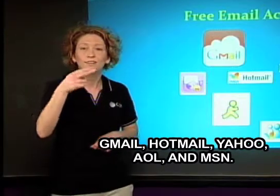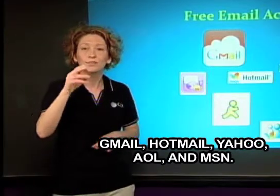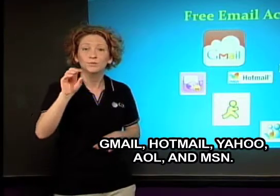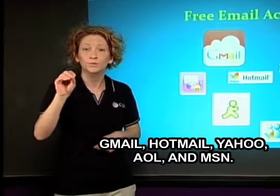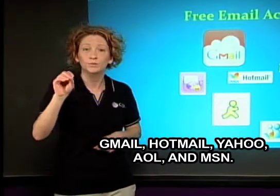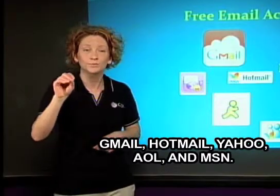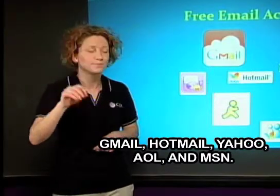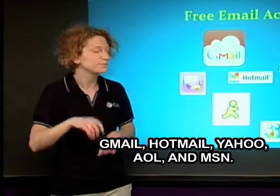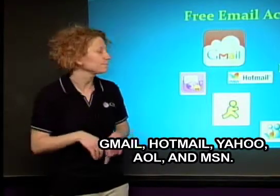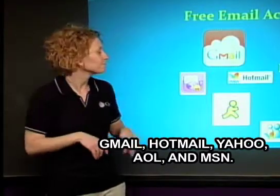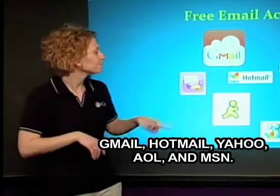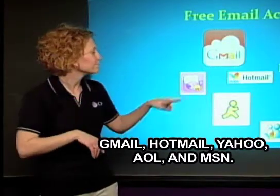Yahoo,